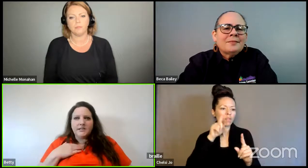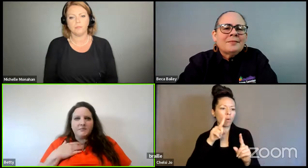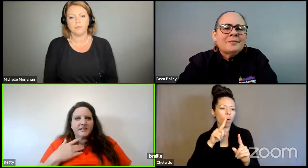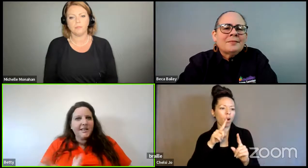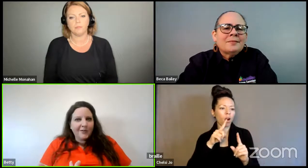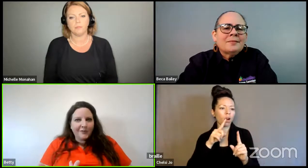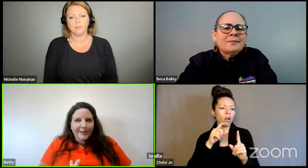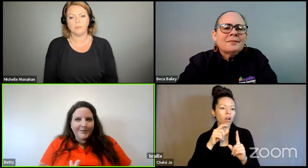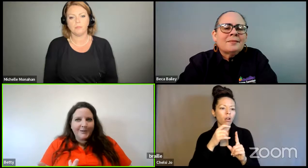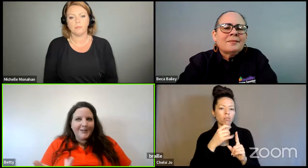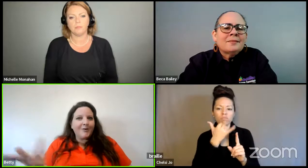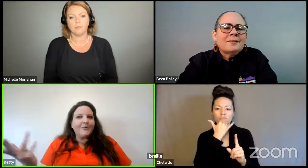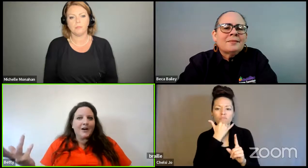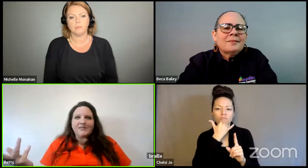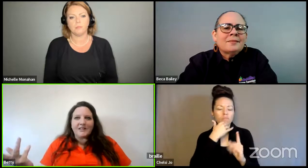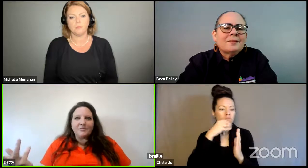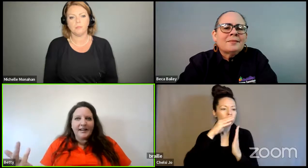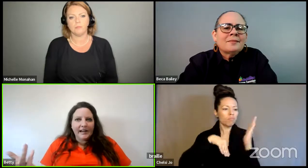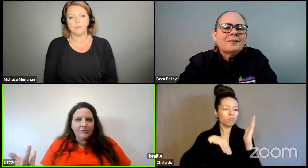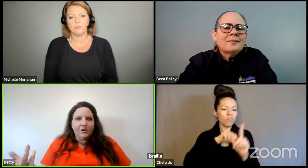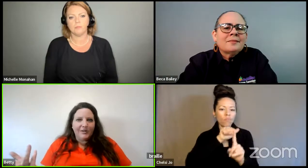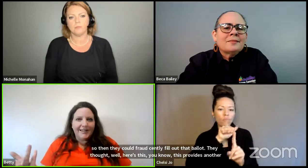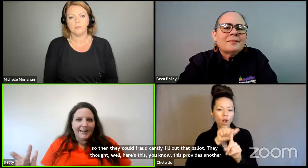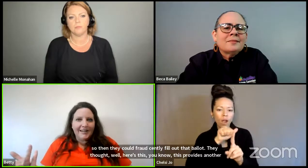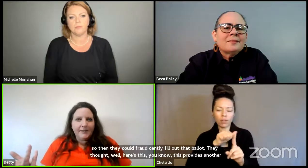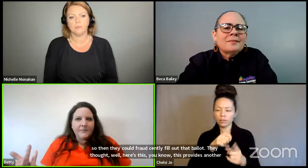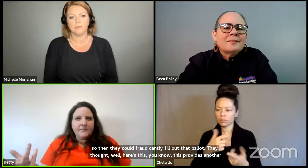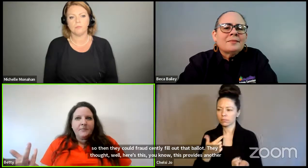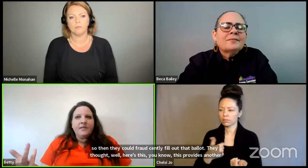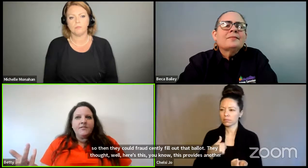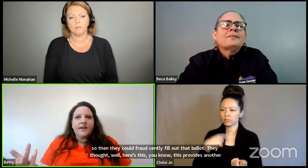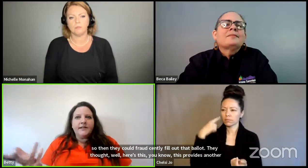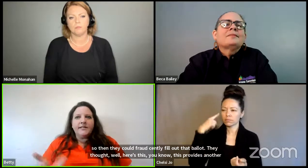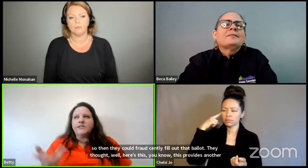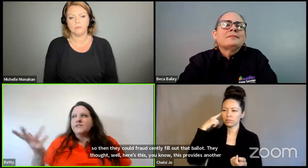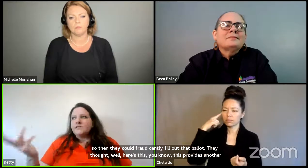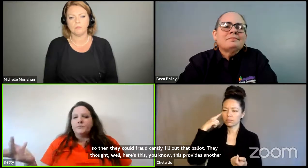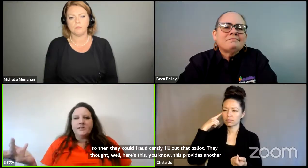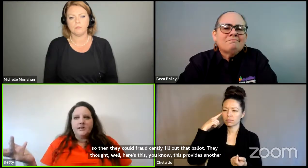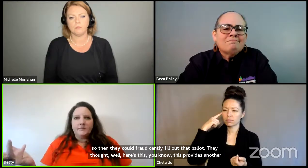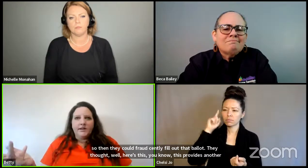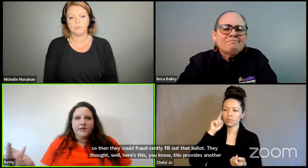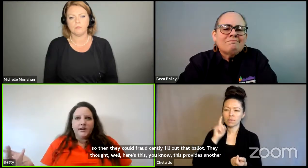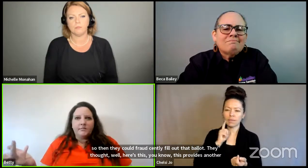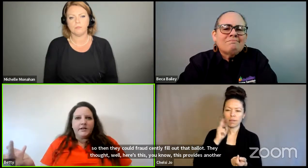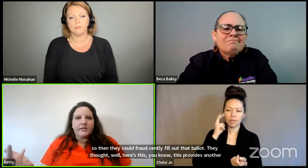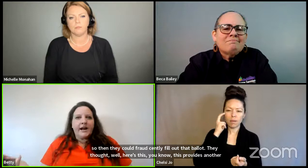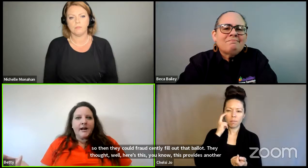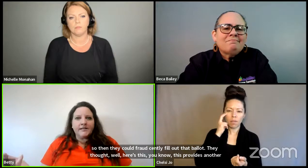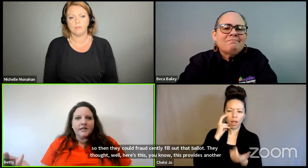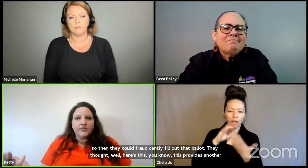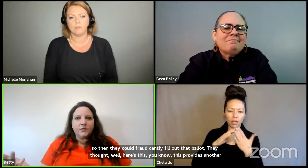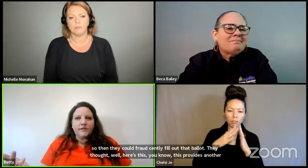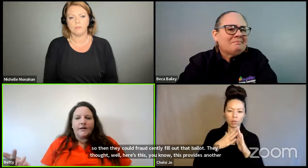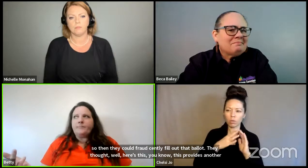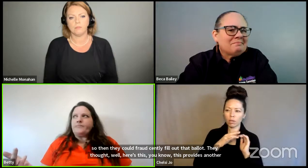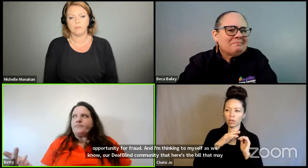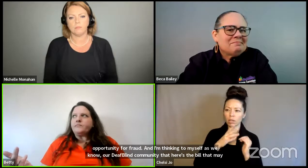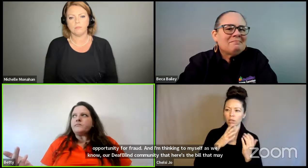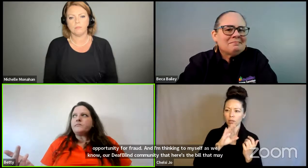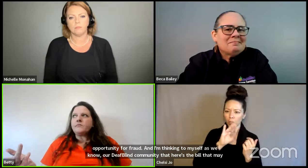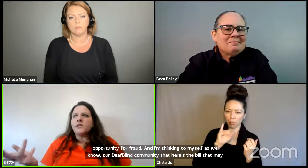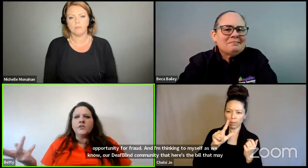I'm thinking to myself, as we know, our deafblind community, that here's this bill that may create better access for